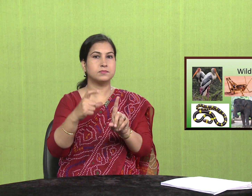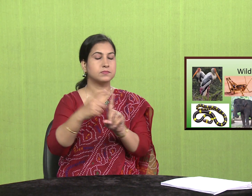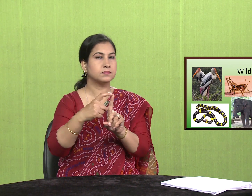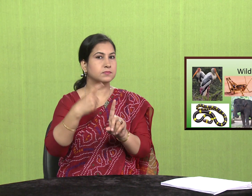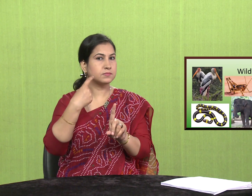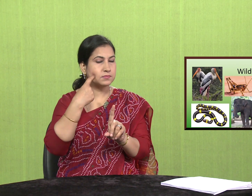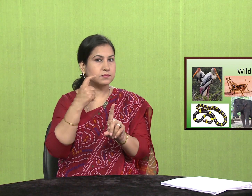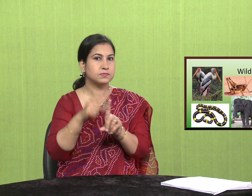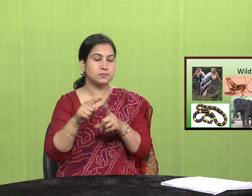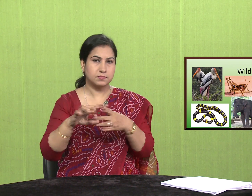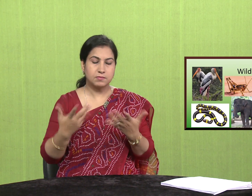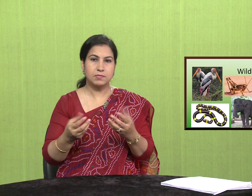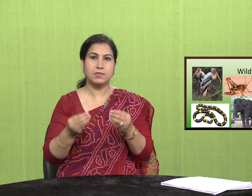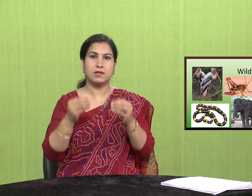Insects like bees provide us honey,